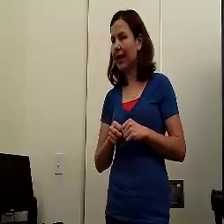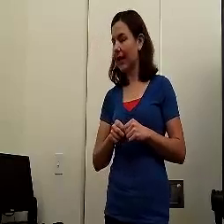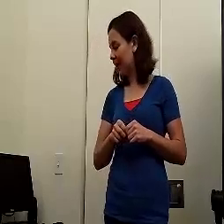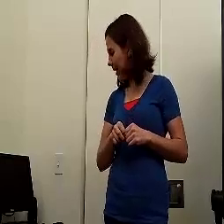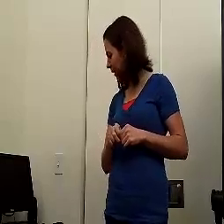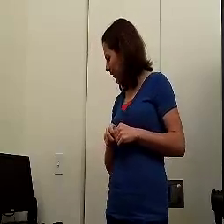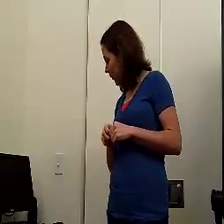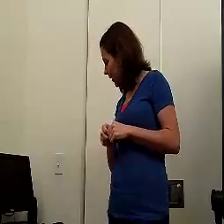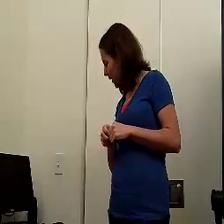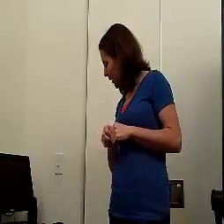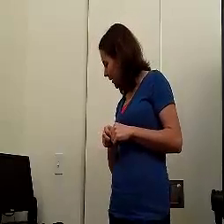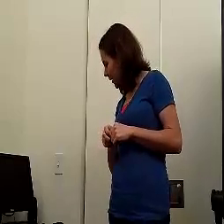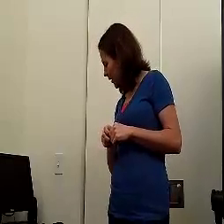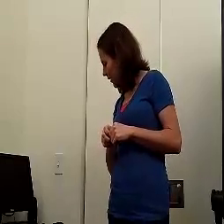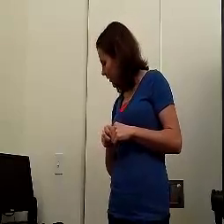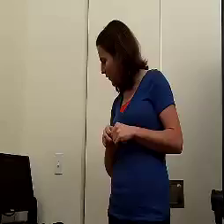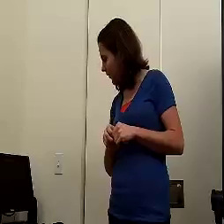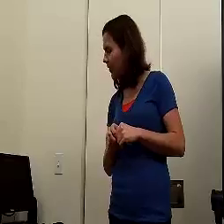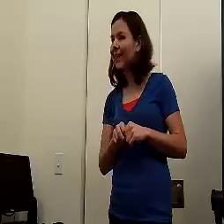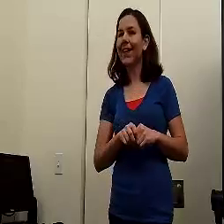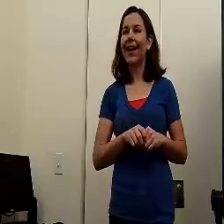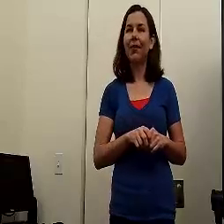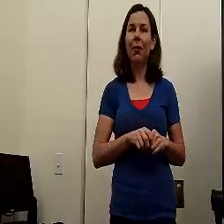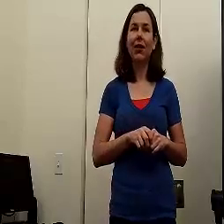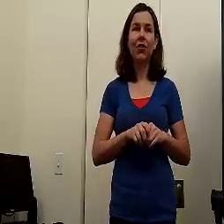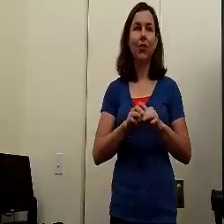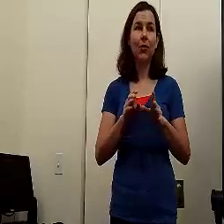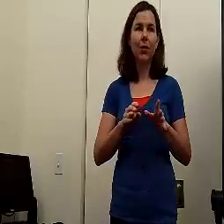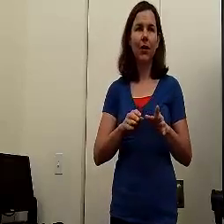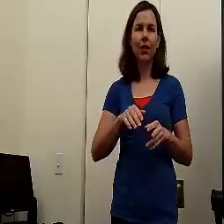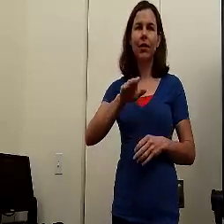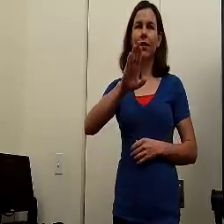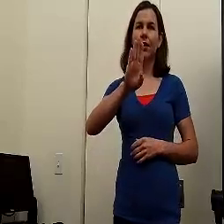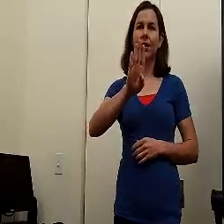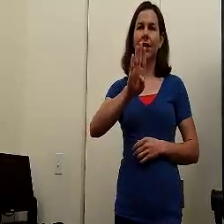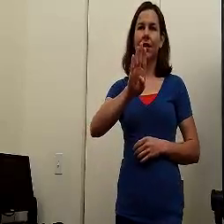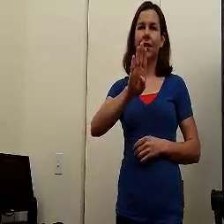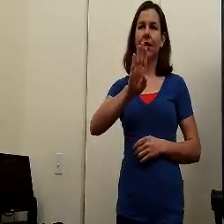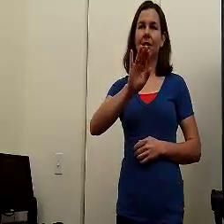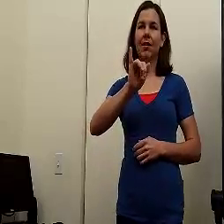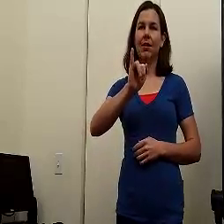Okay, next one. Okay, watch the whole word.